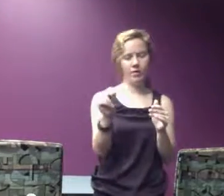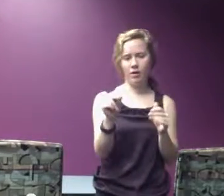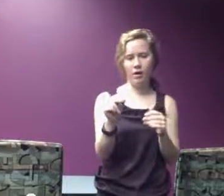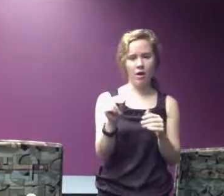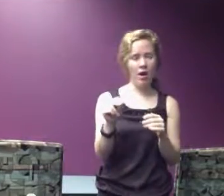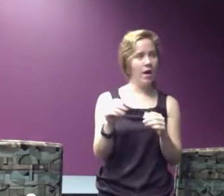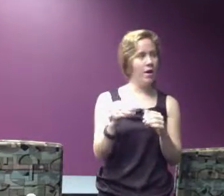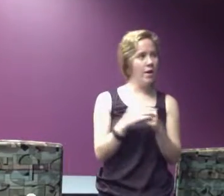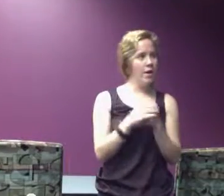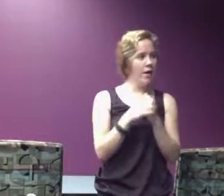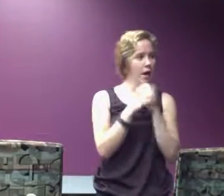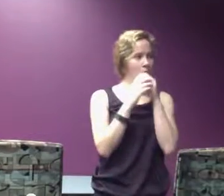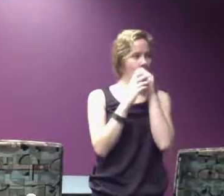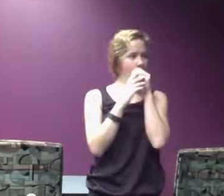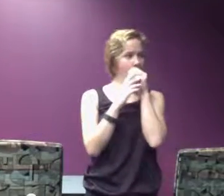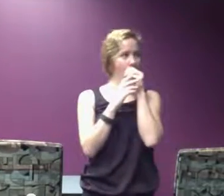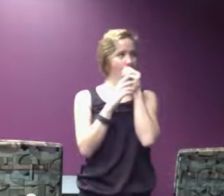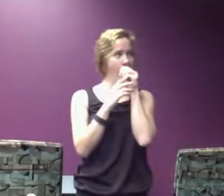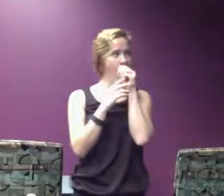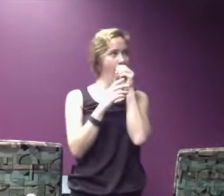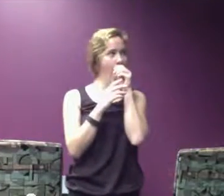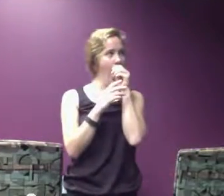They don't all equal 1.